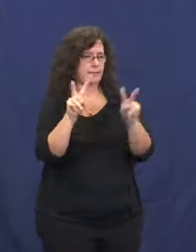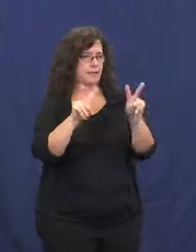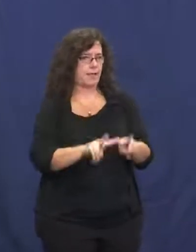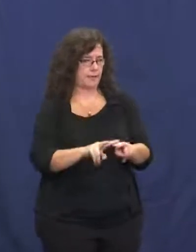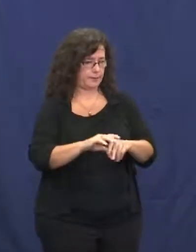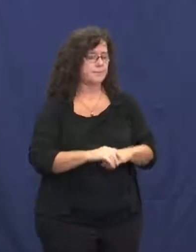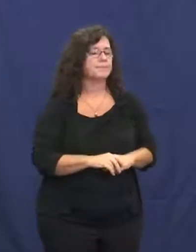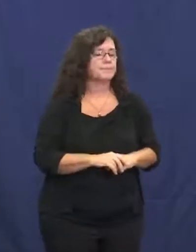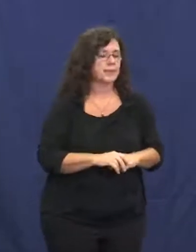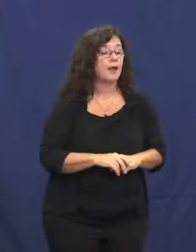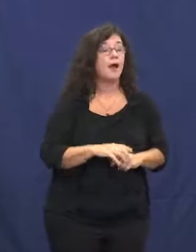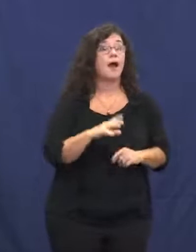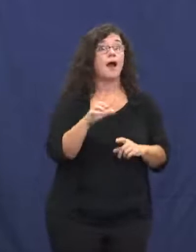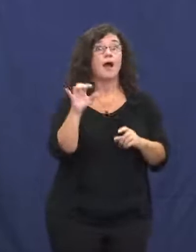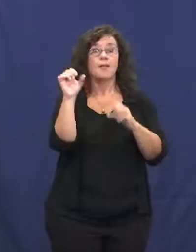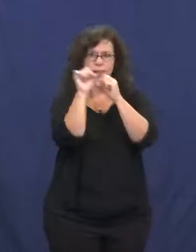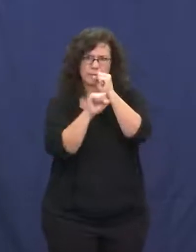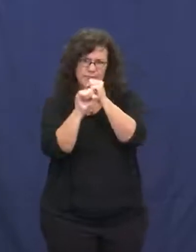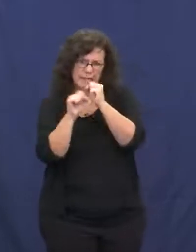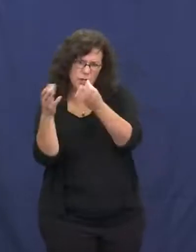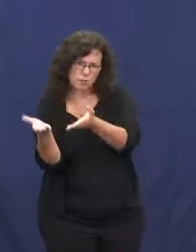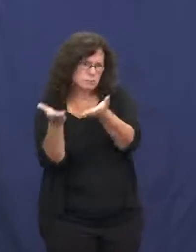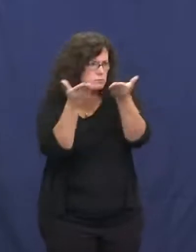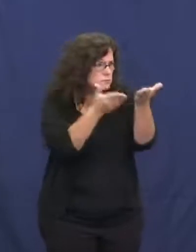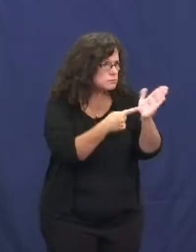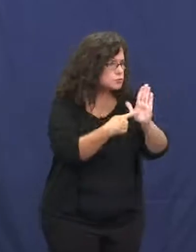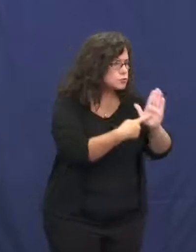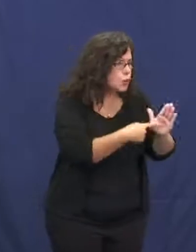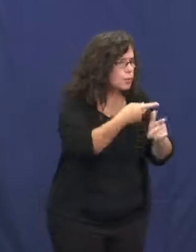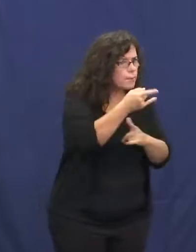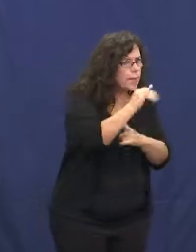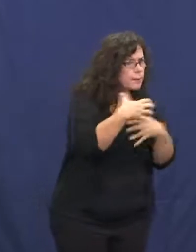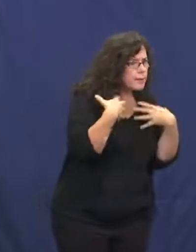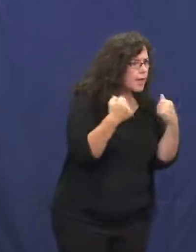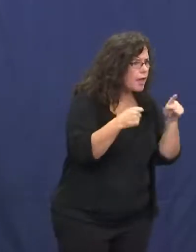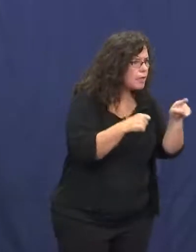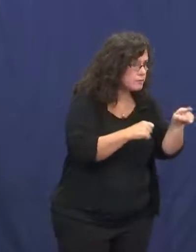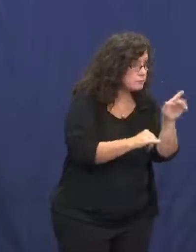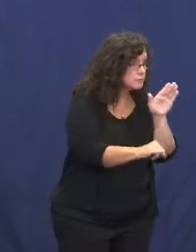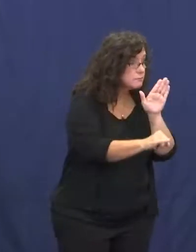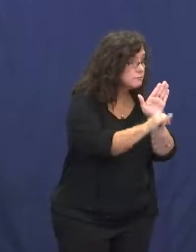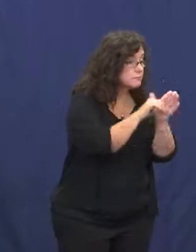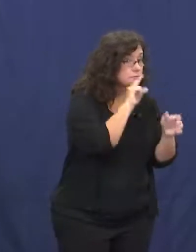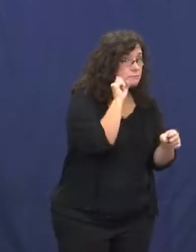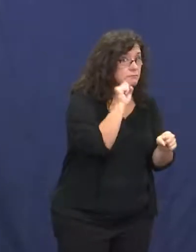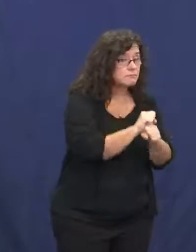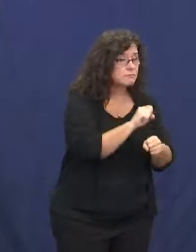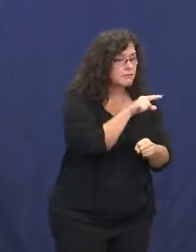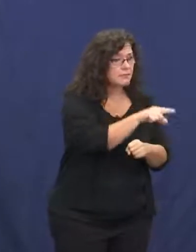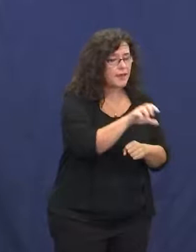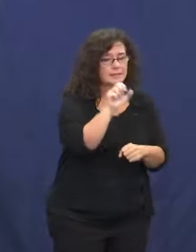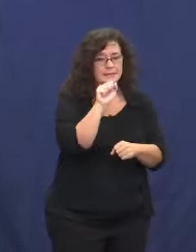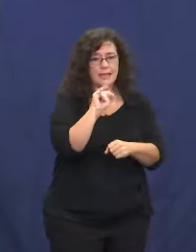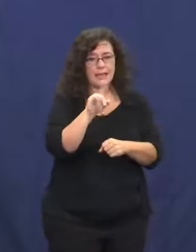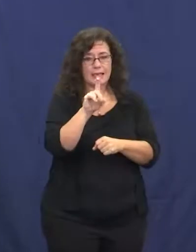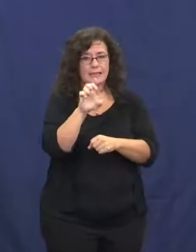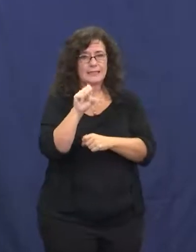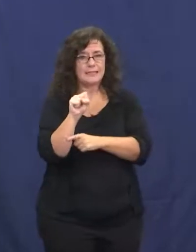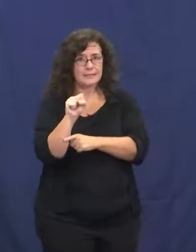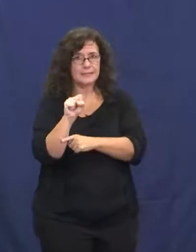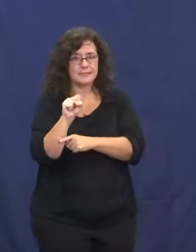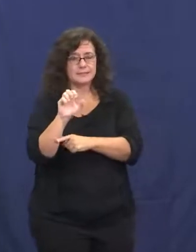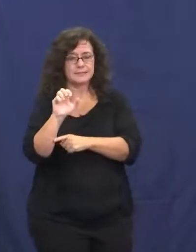and shown to California Department of Public Health, where they confirmed our finding as an Aedes